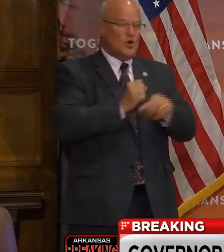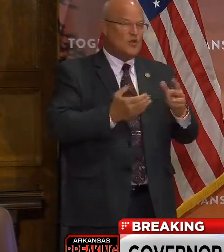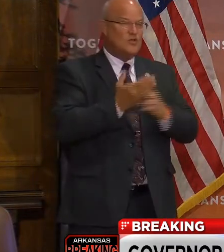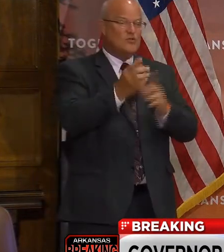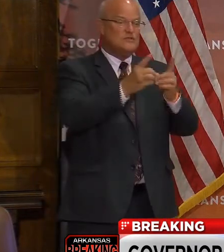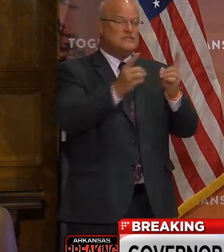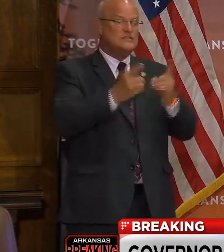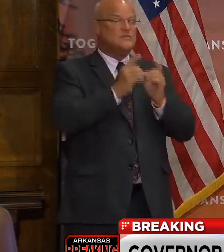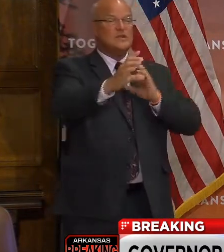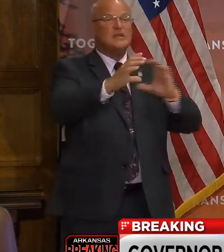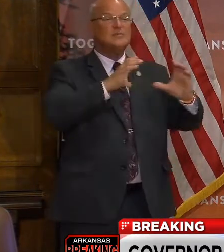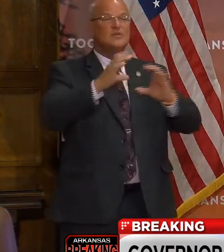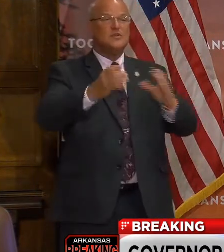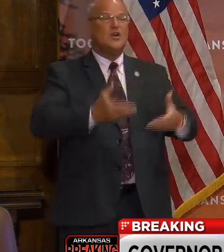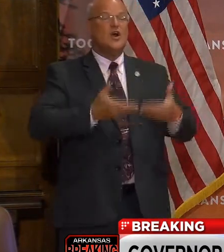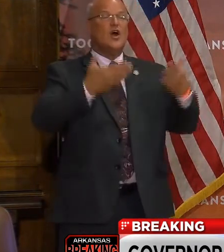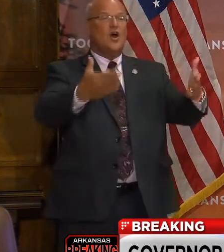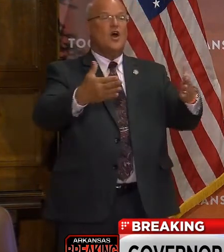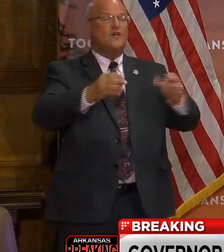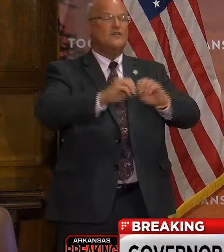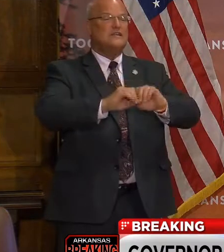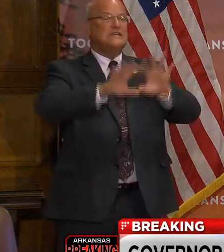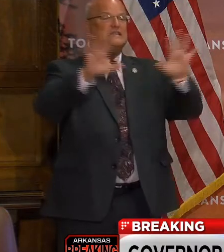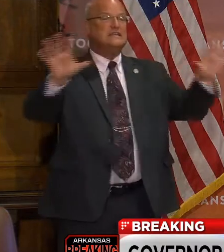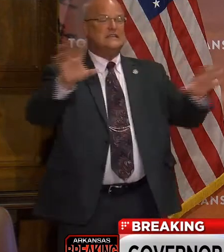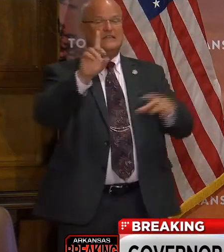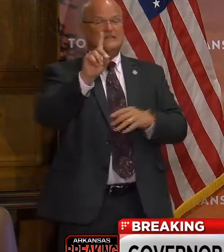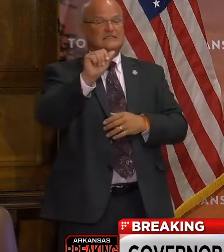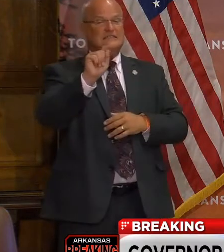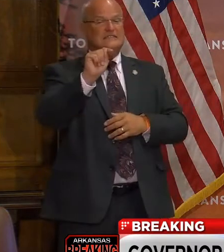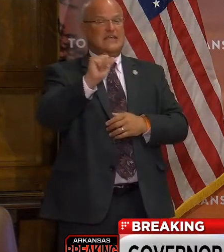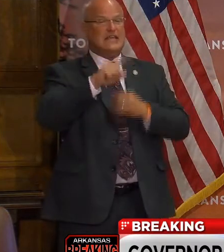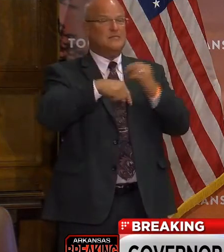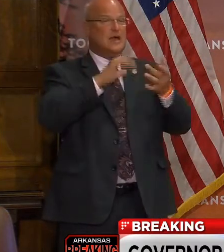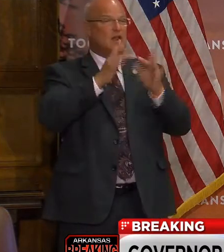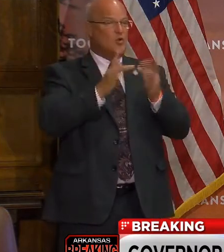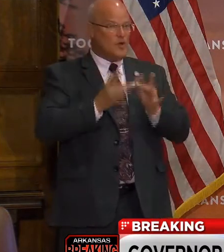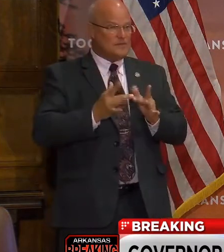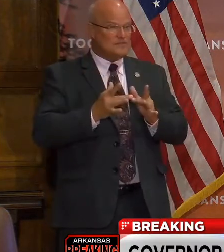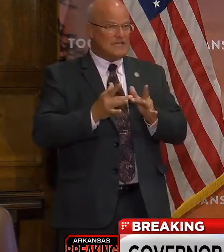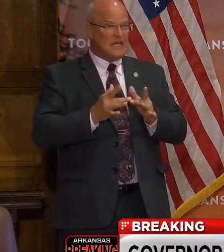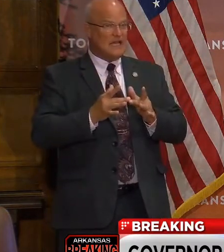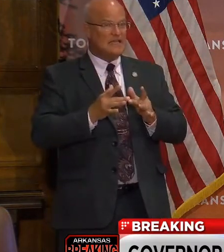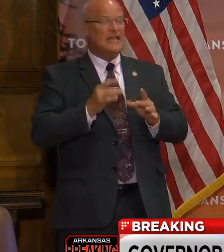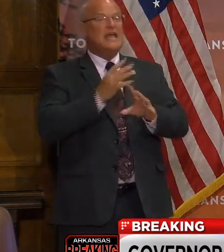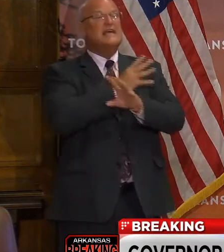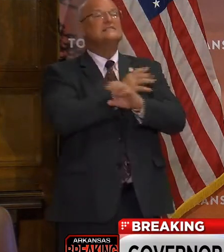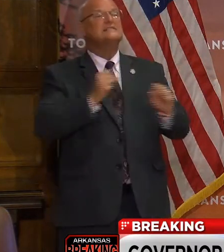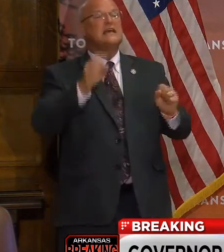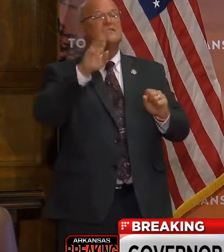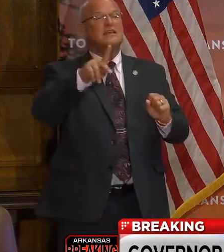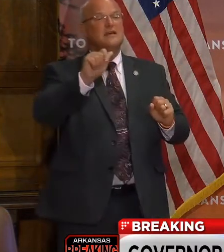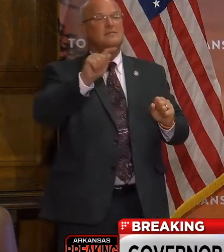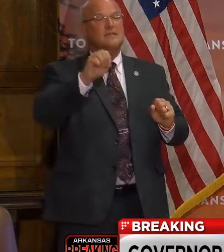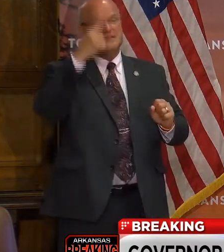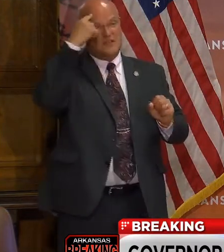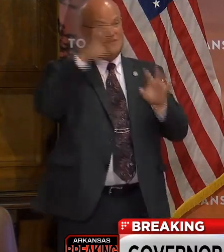district communications to offer transparent data on our websites and via safety updates to our